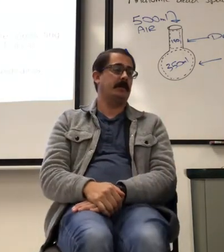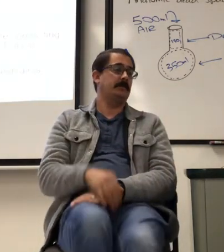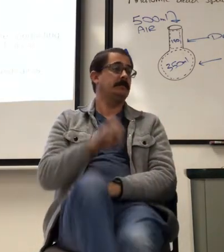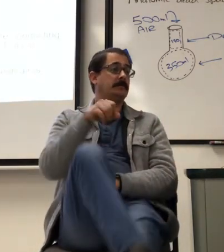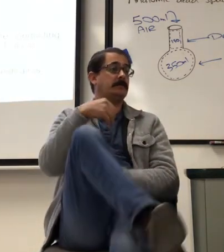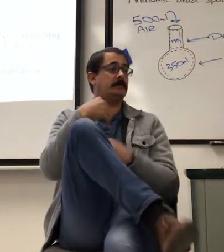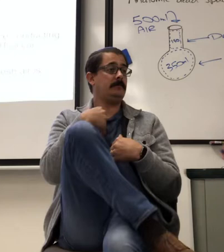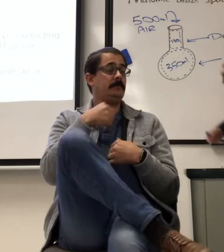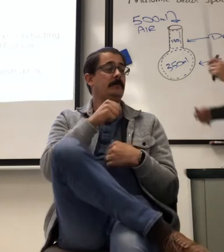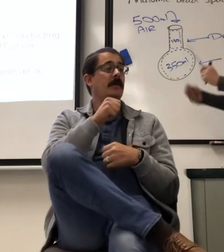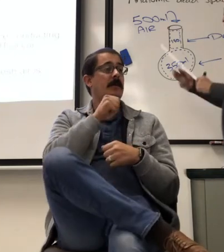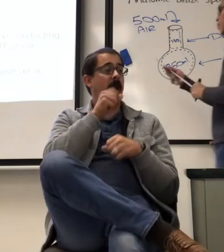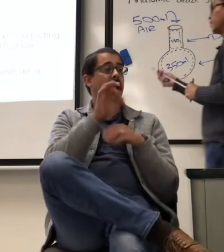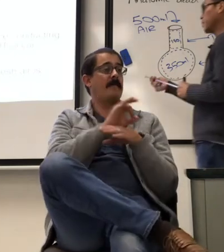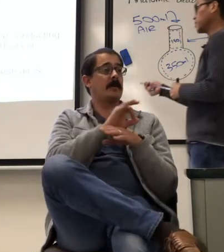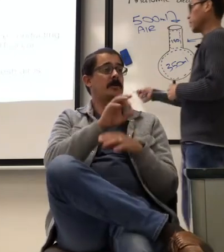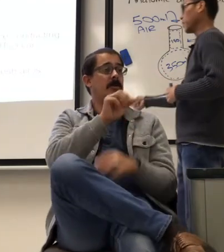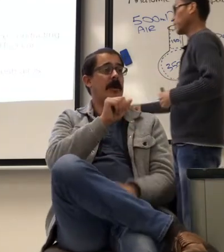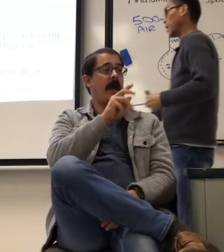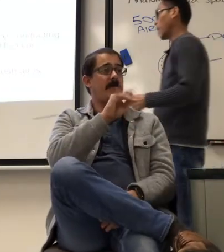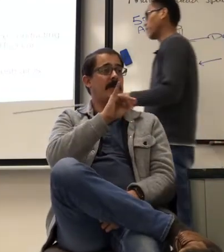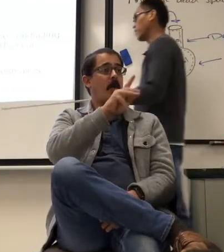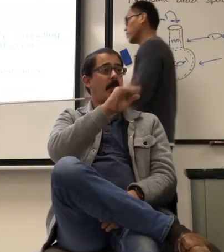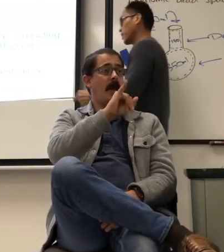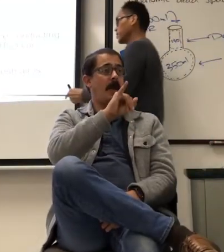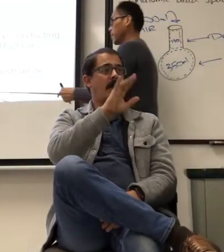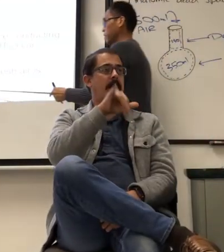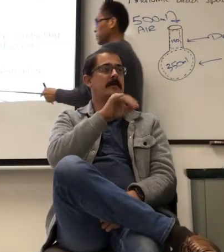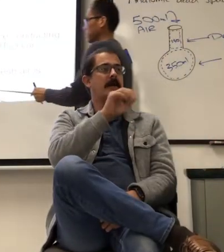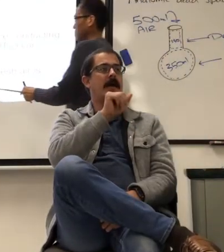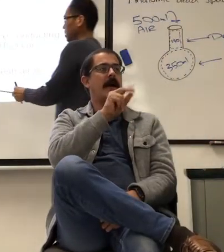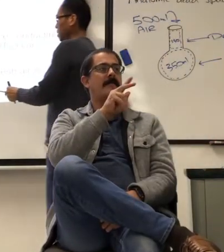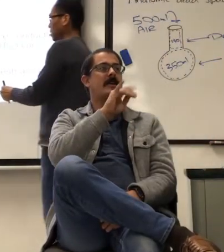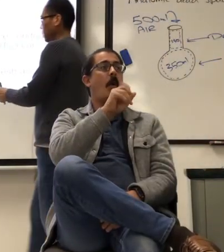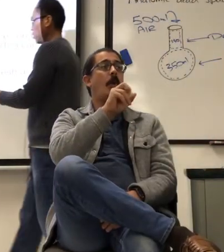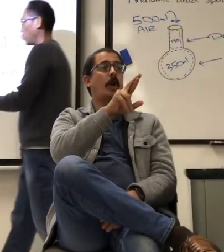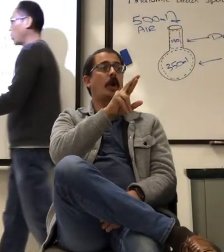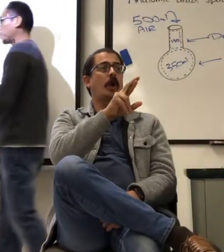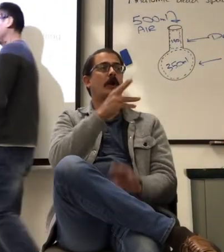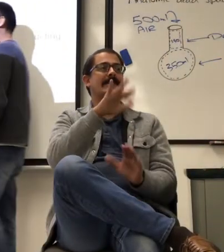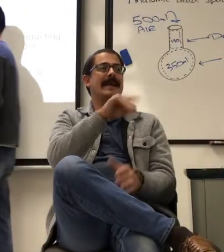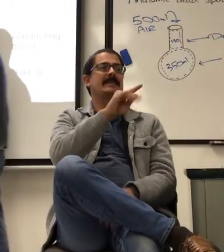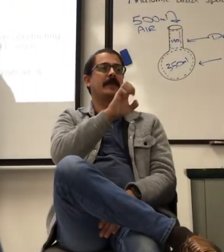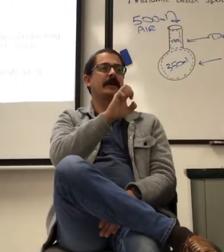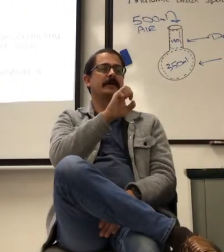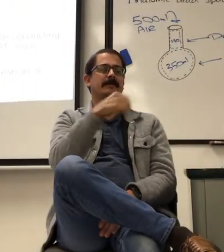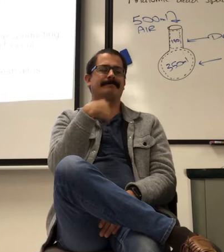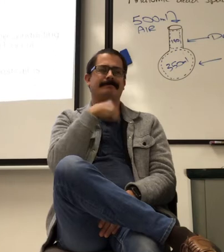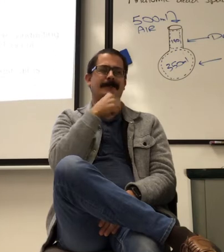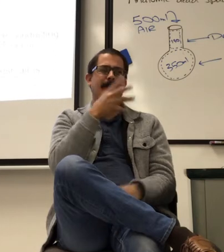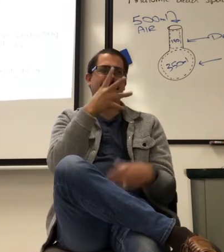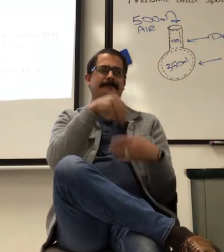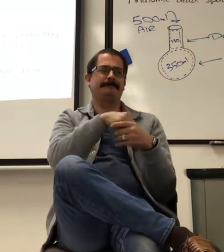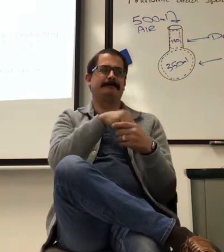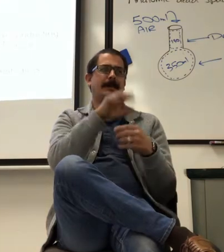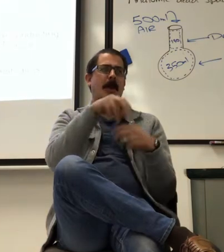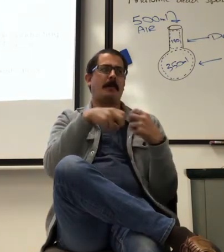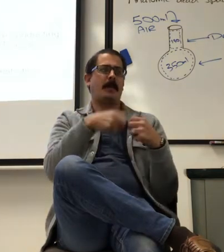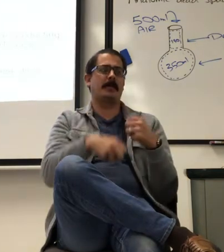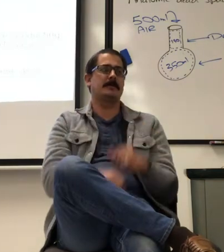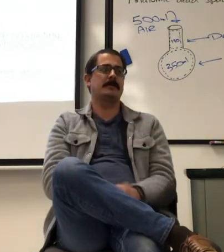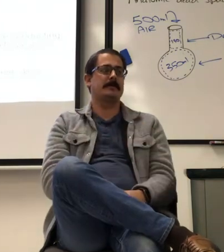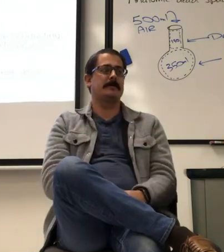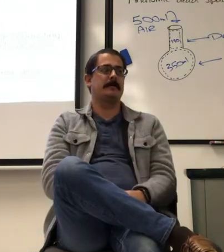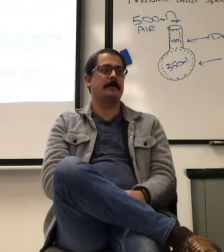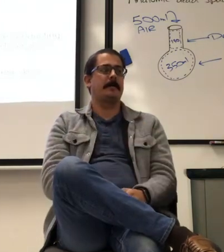non-functional alveoli, and that will be considered alveolar dead space. We won't consider that in our problems. Let's just kind of talk